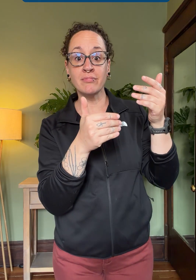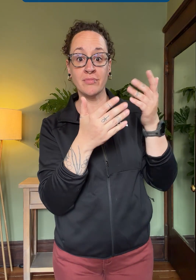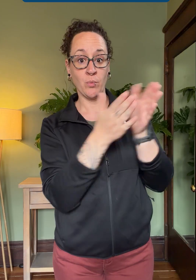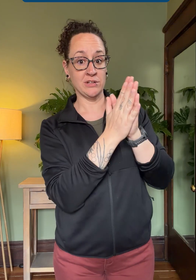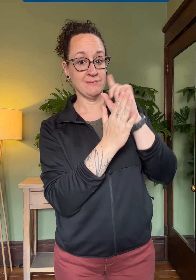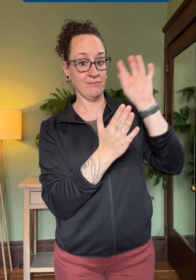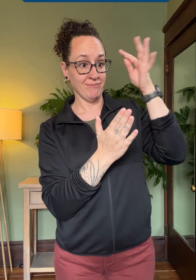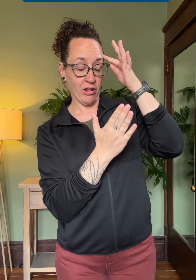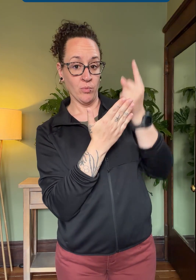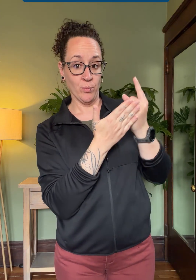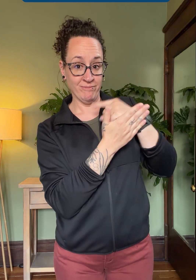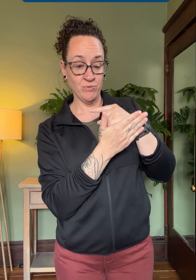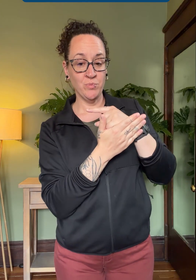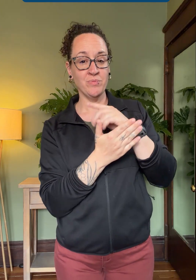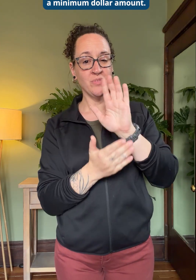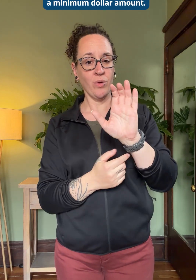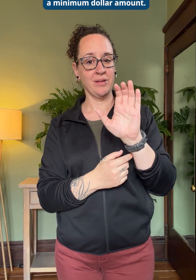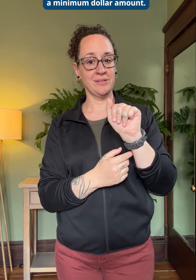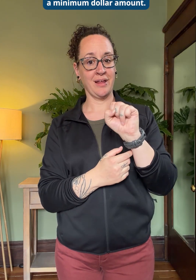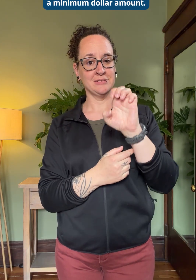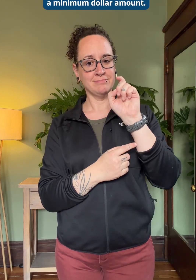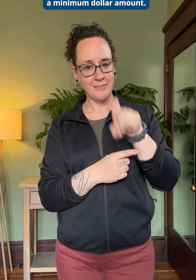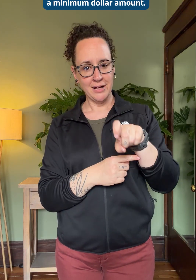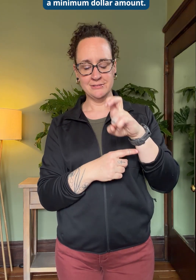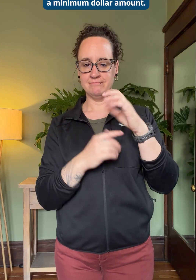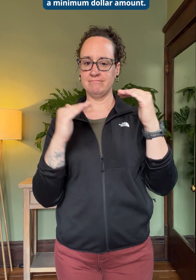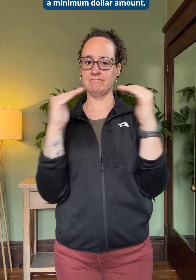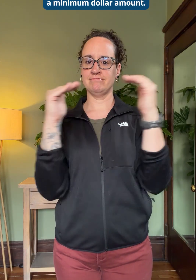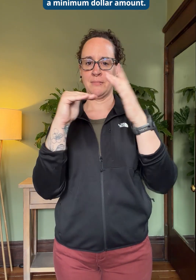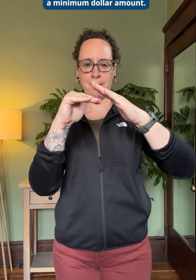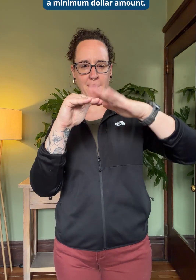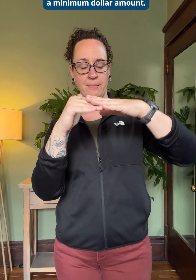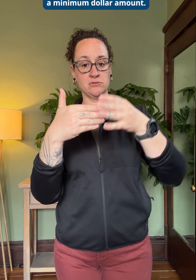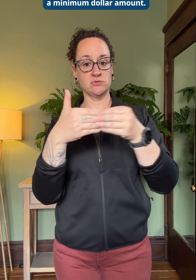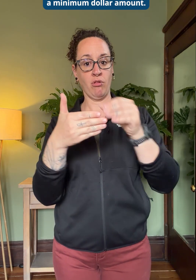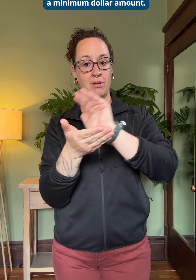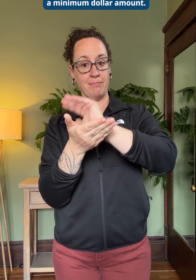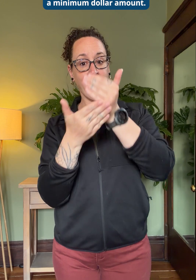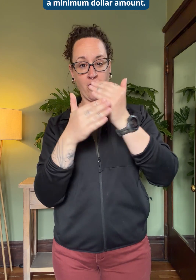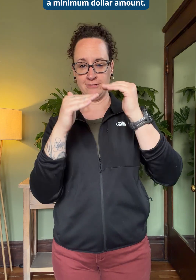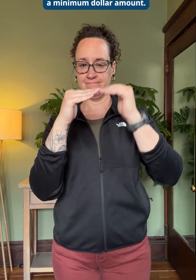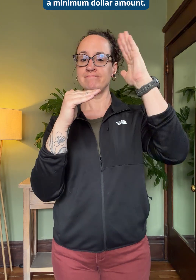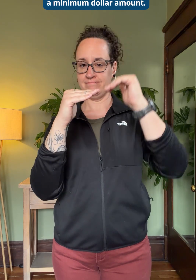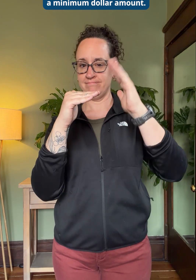To be able to request a federal review, your case must meet a minimum dollar amount.